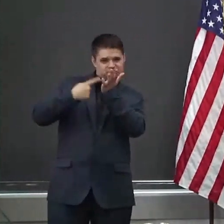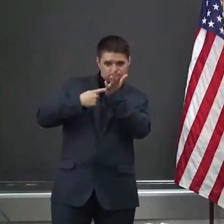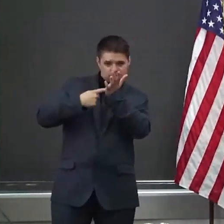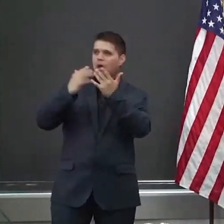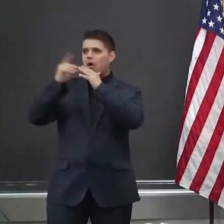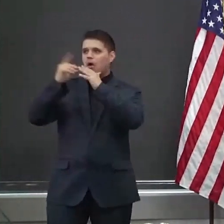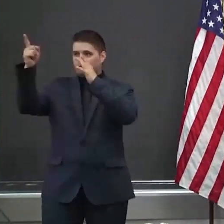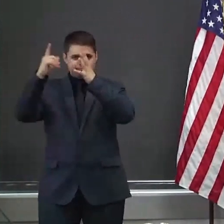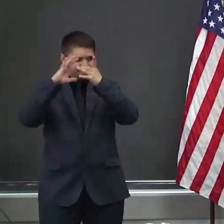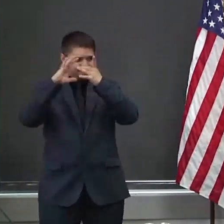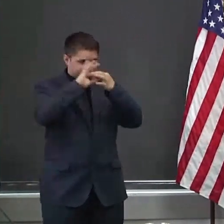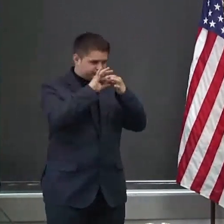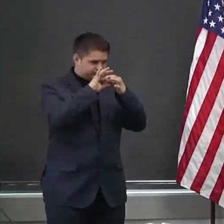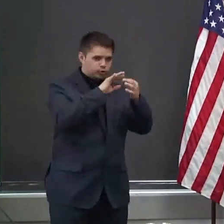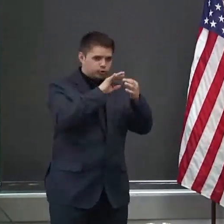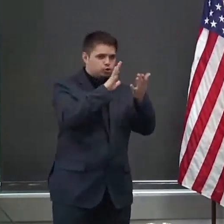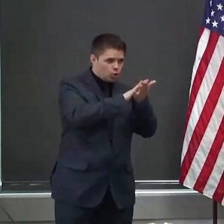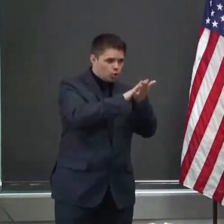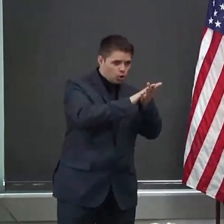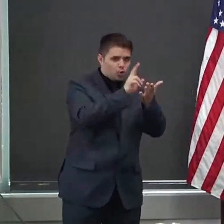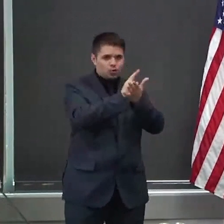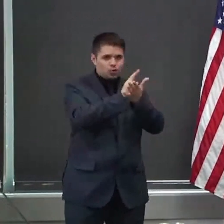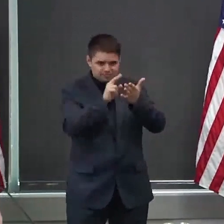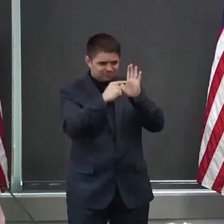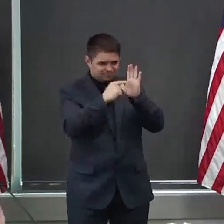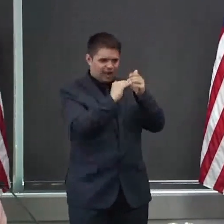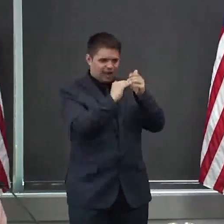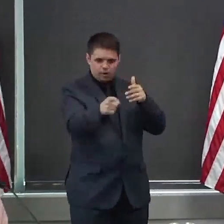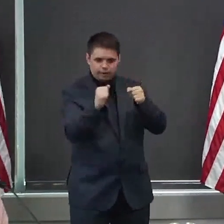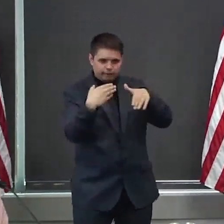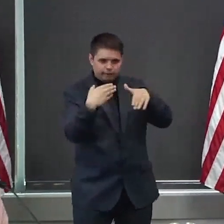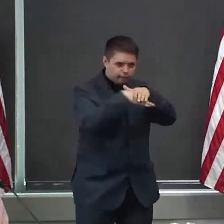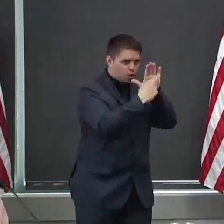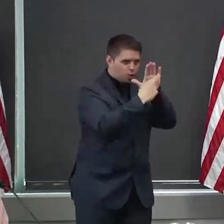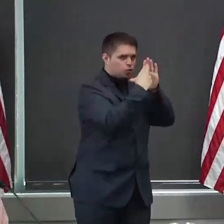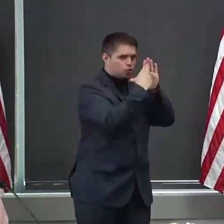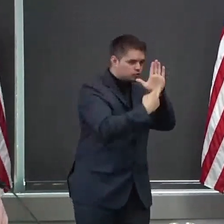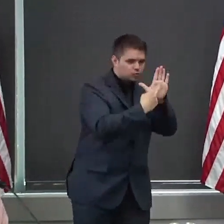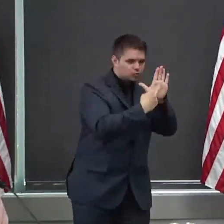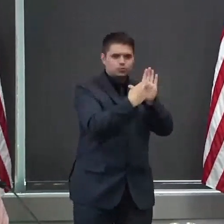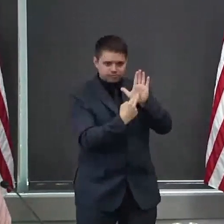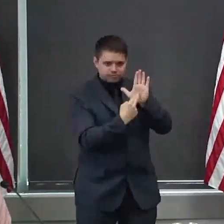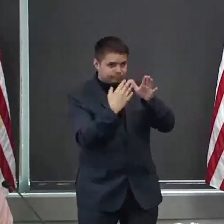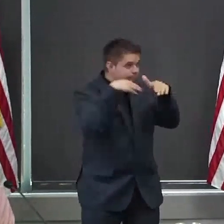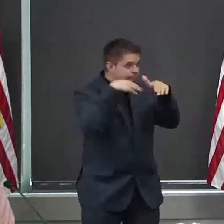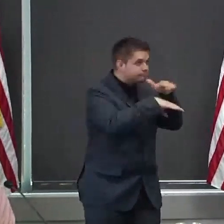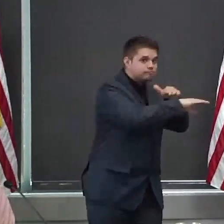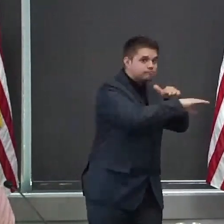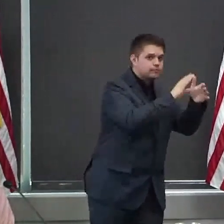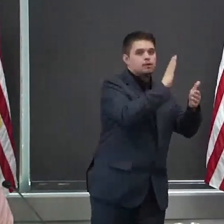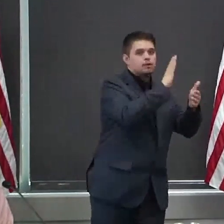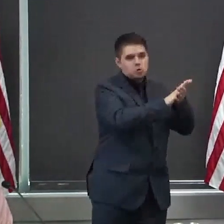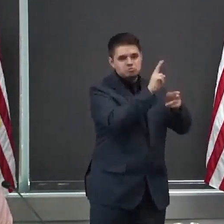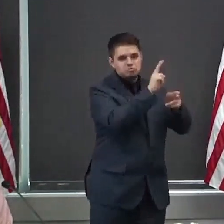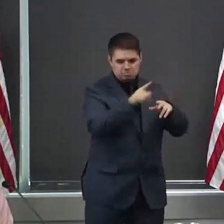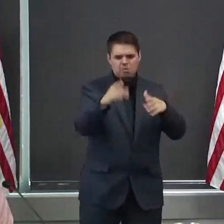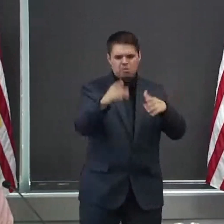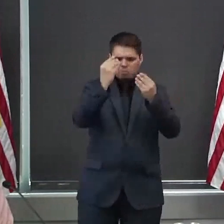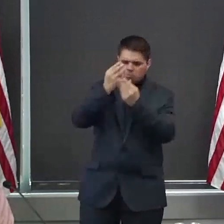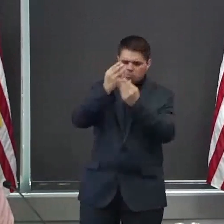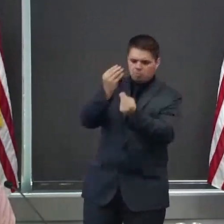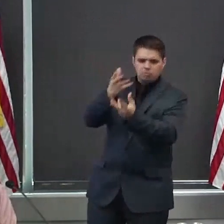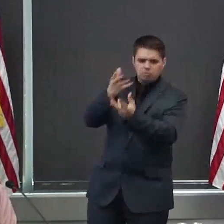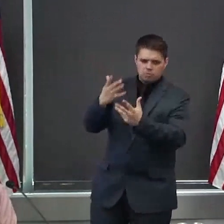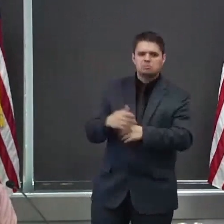guidelines. We're working with them. I know that they are keeping their students apprised, and we'll work to get that information